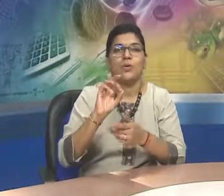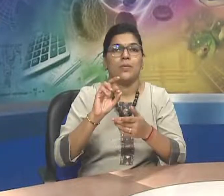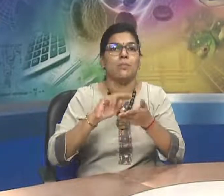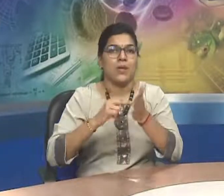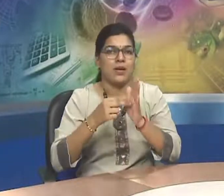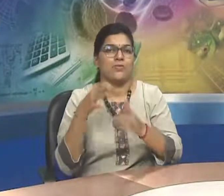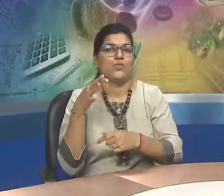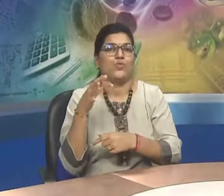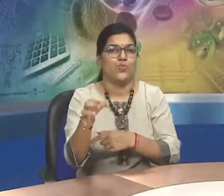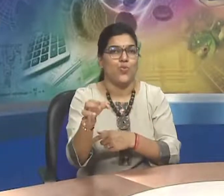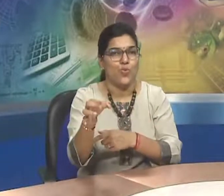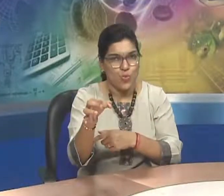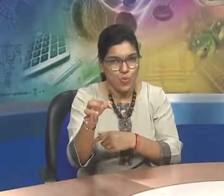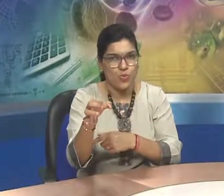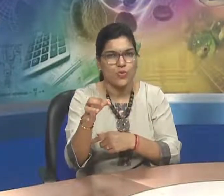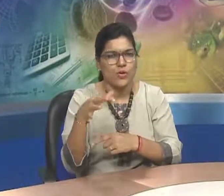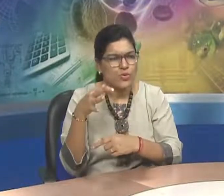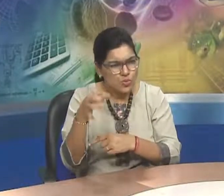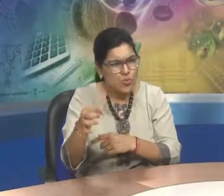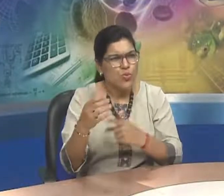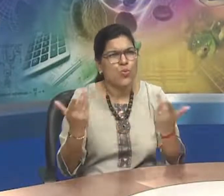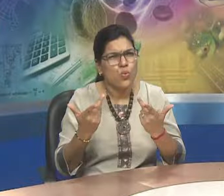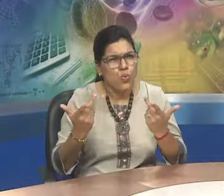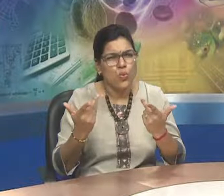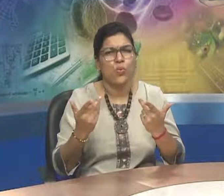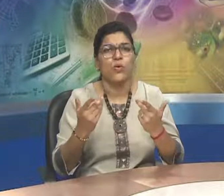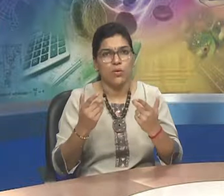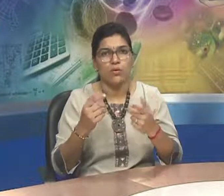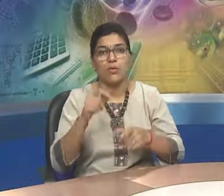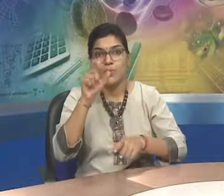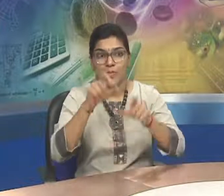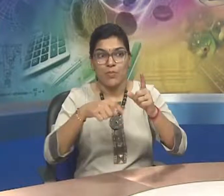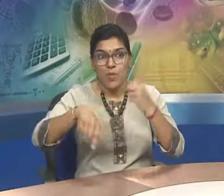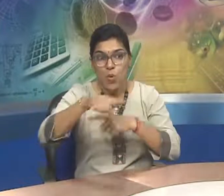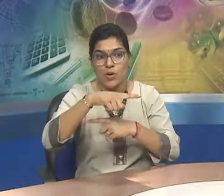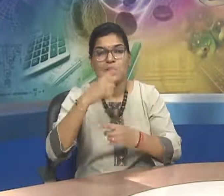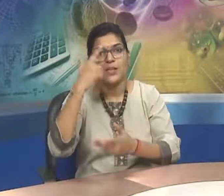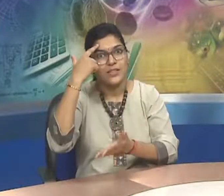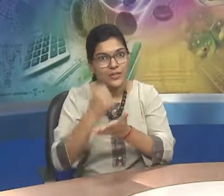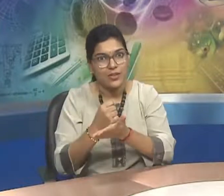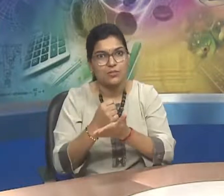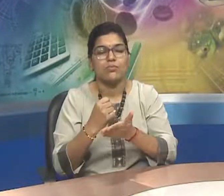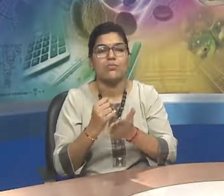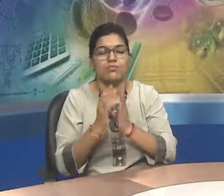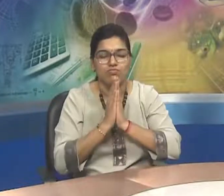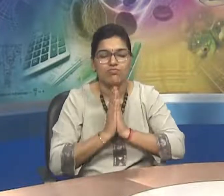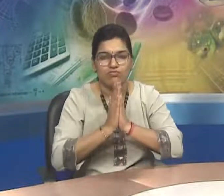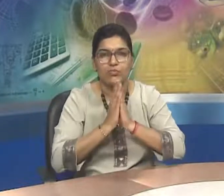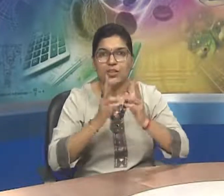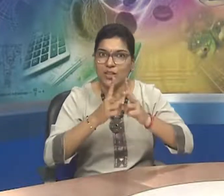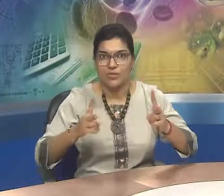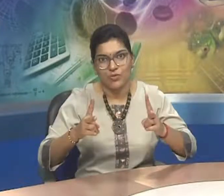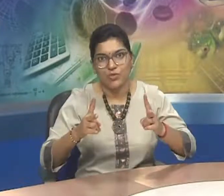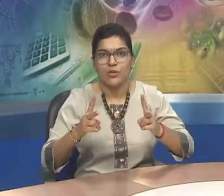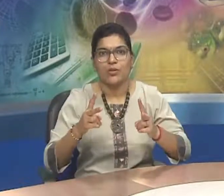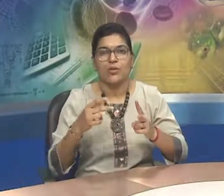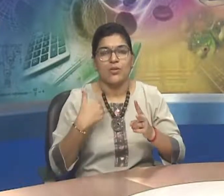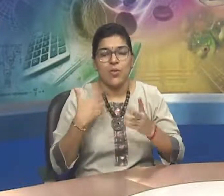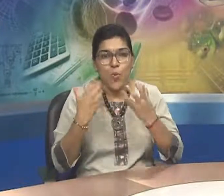So the right option is first option, which is minorities.